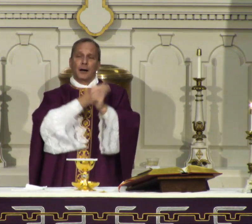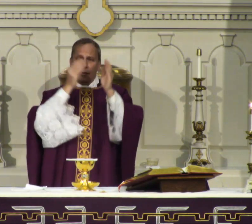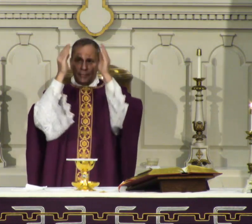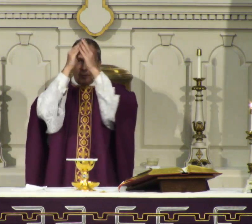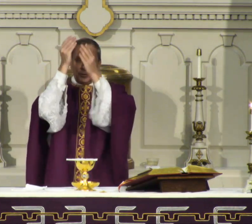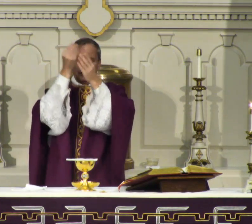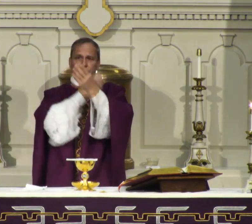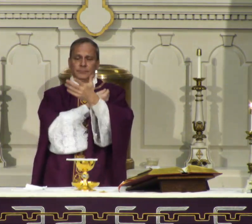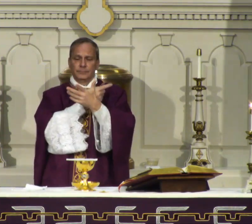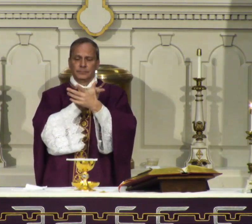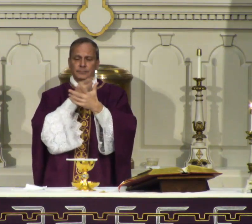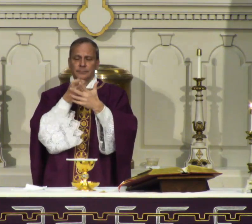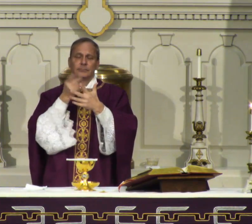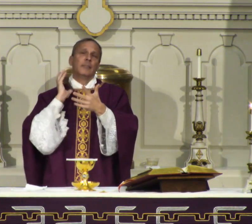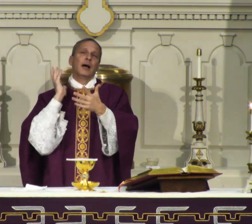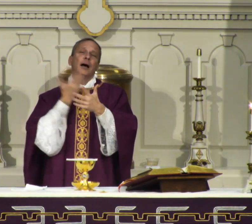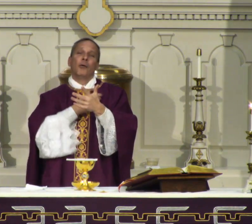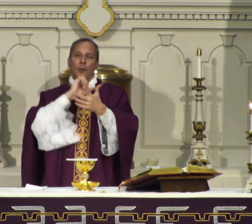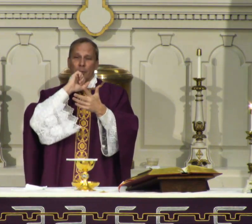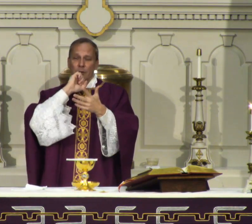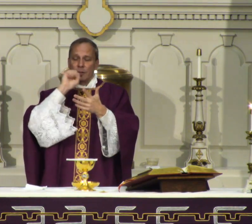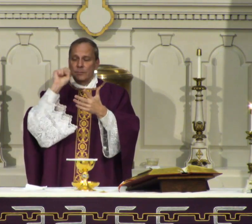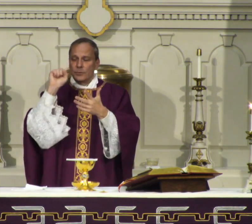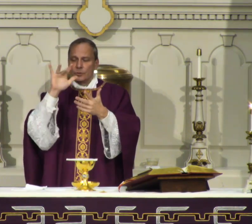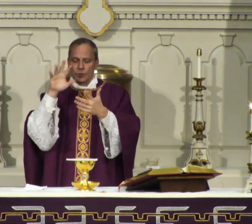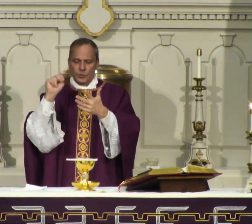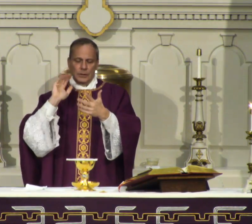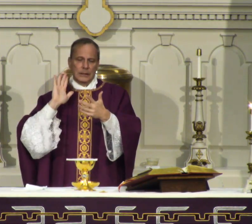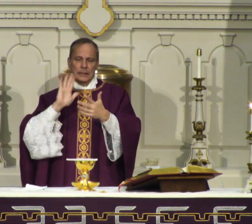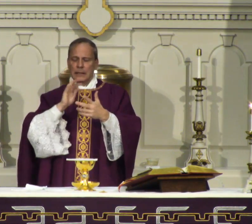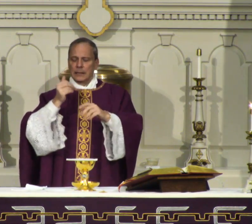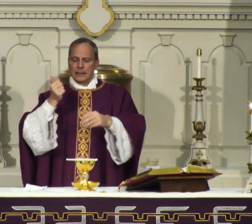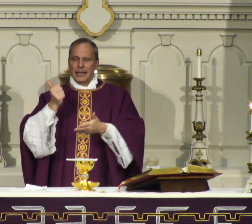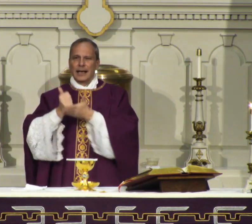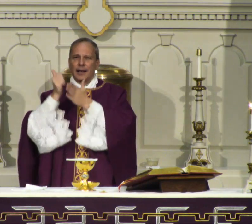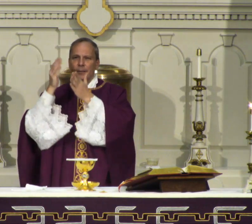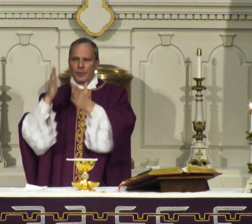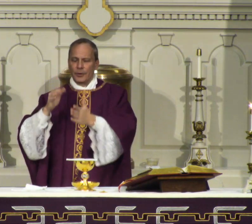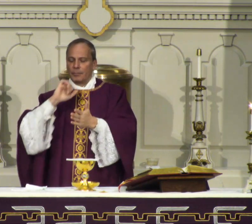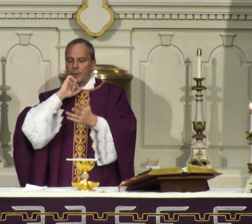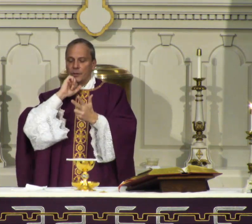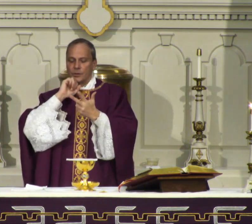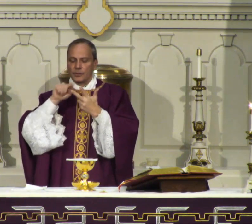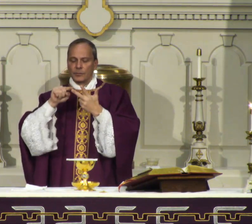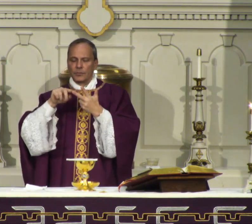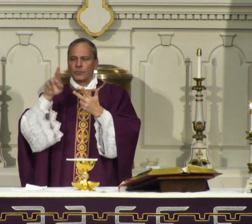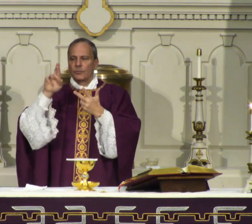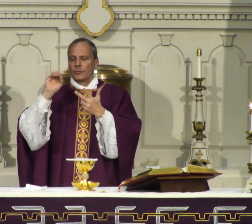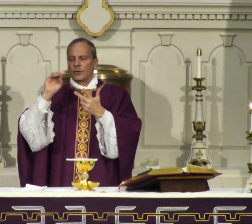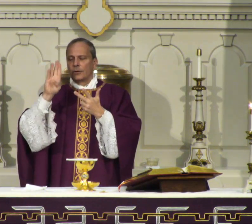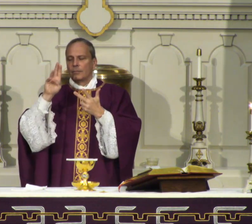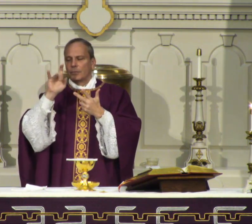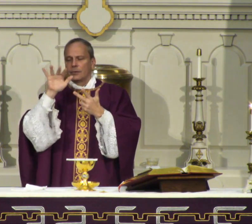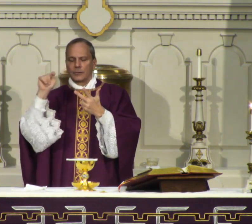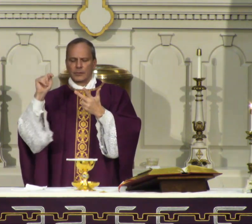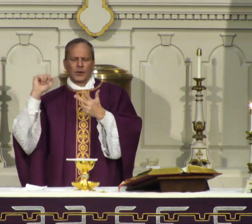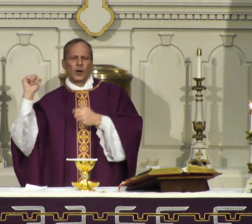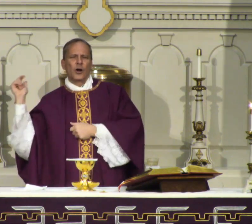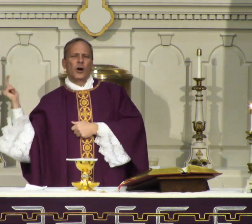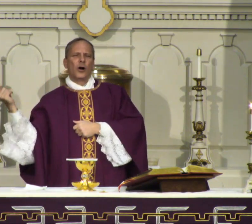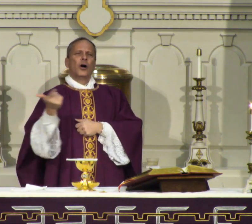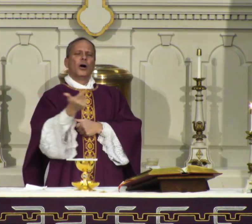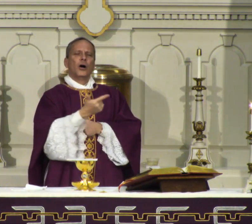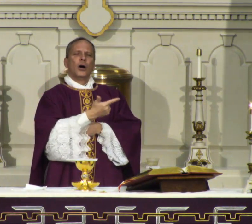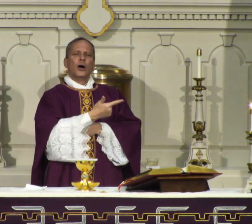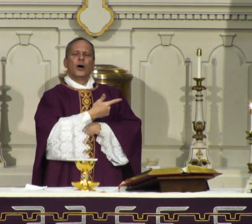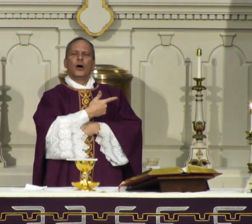Together with Francis, our Pope, and Sean, our Bishop, with Robert, his auxiliary,